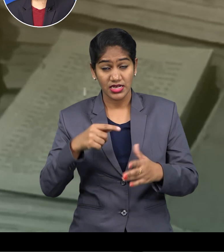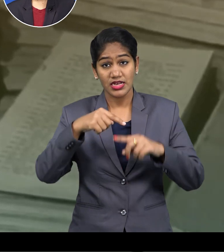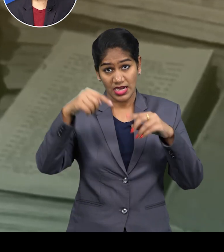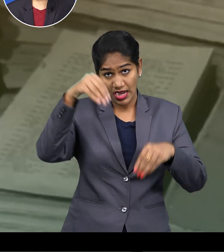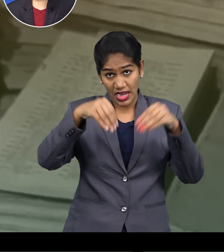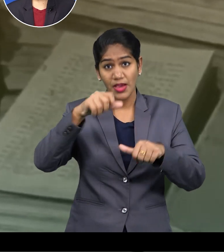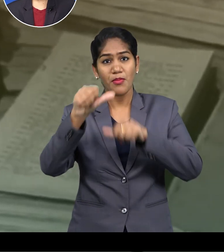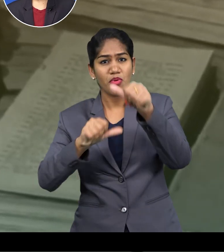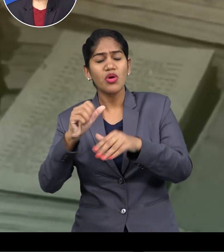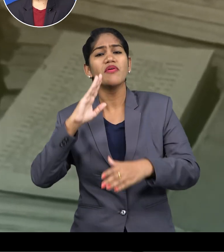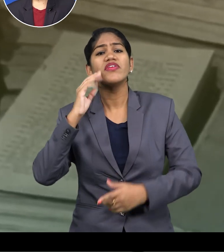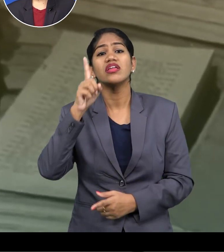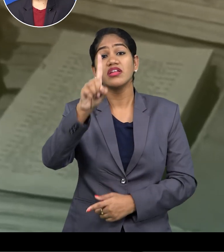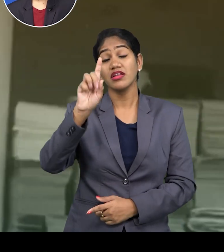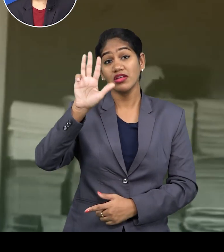1952,